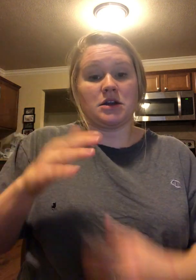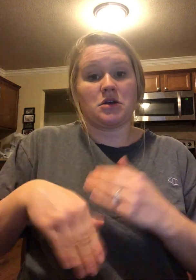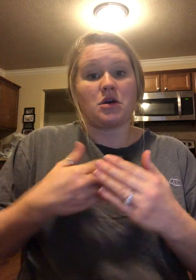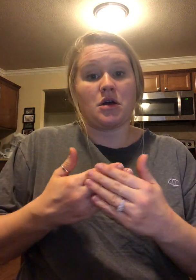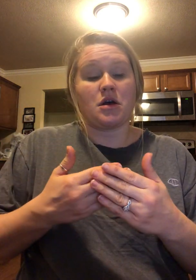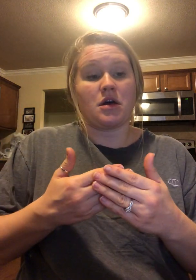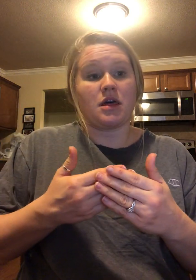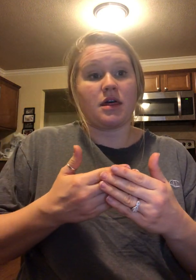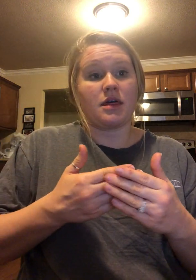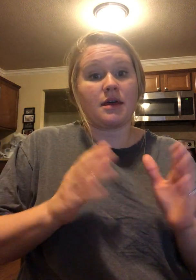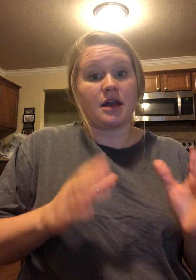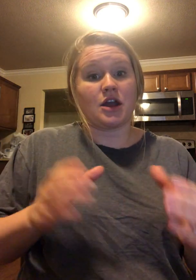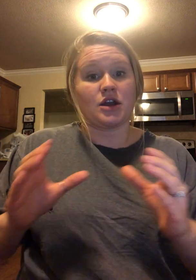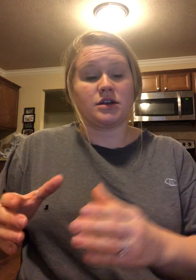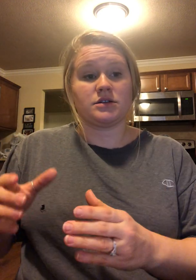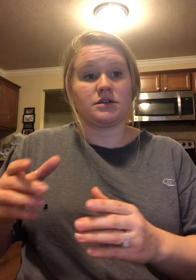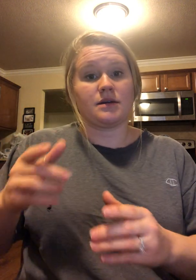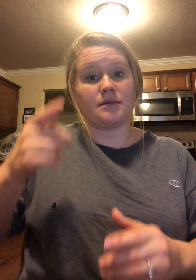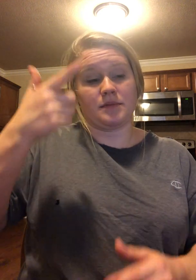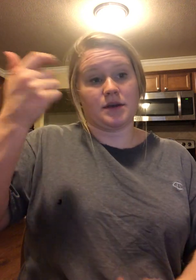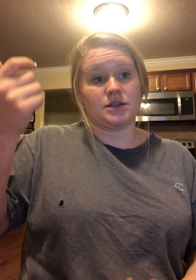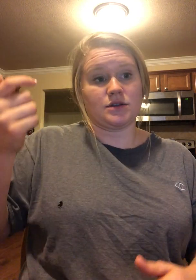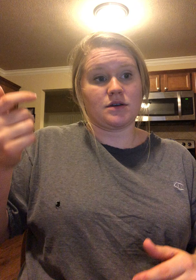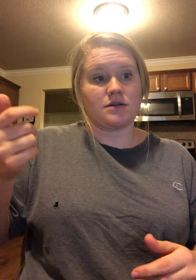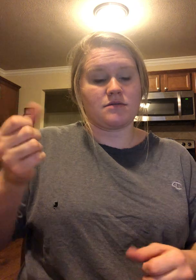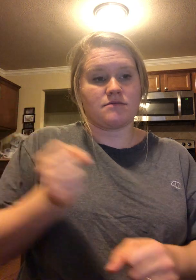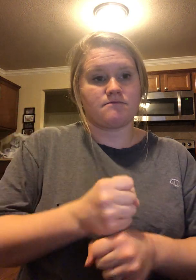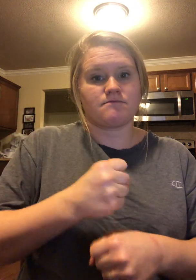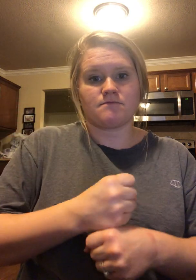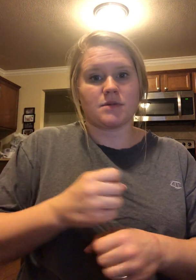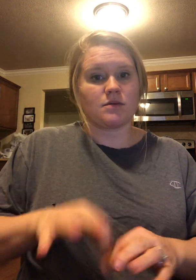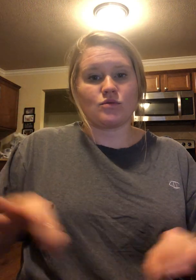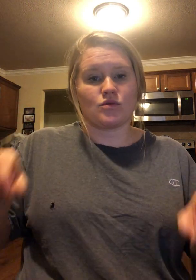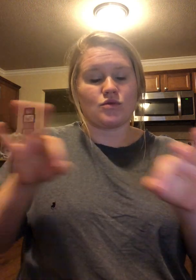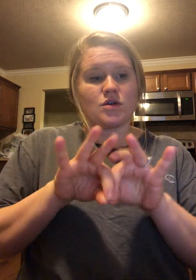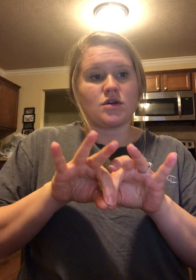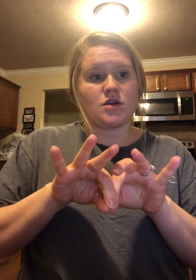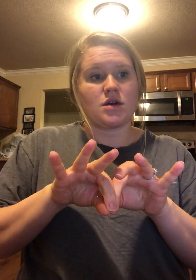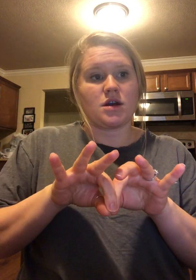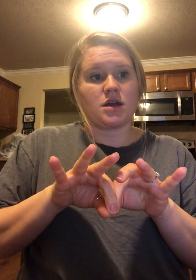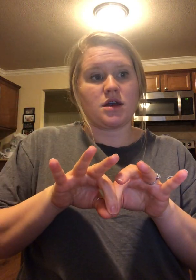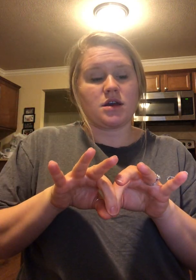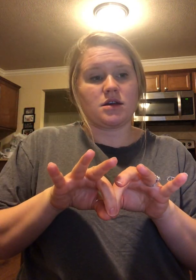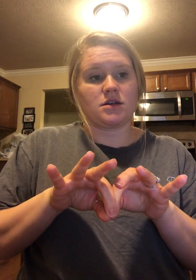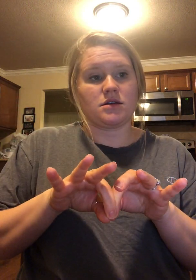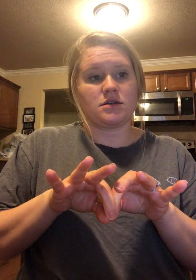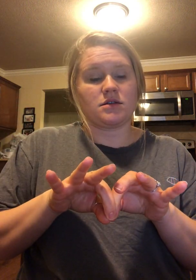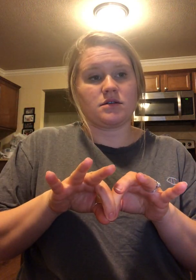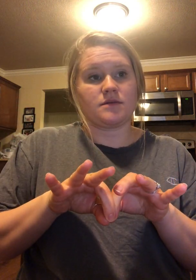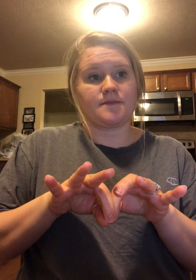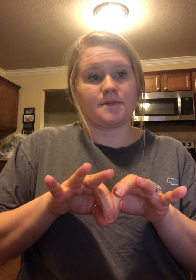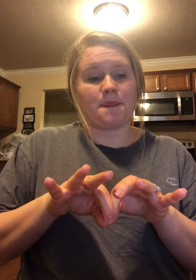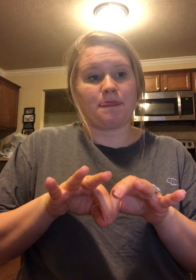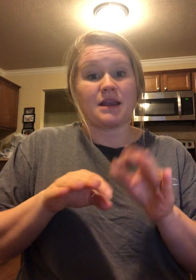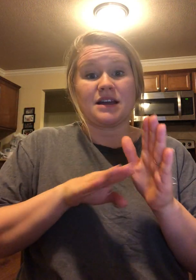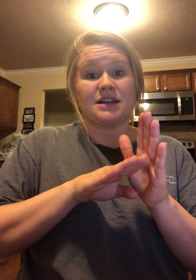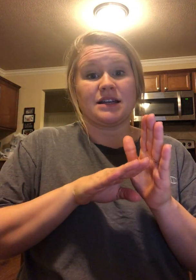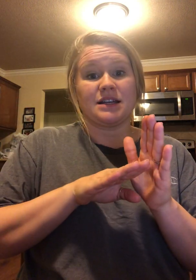intervention at each school. We make it a priority because continued growth for every child is